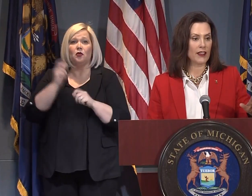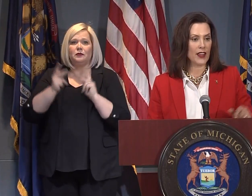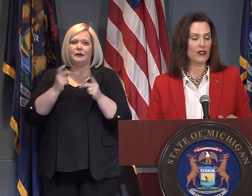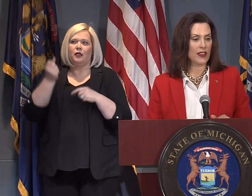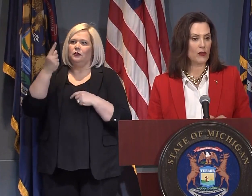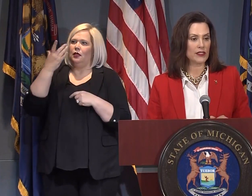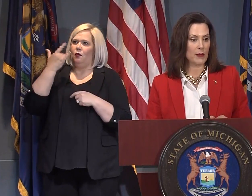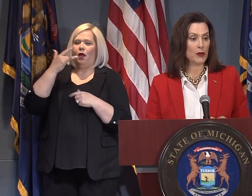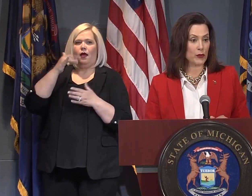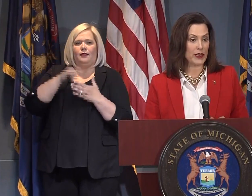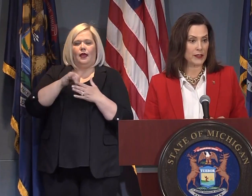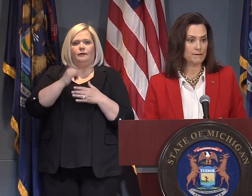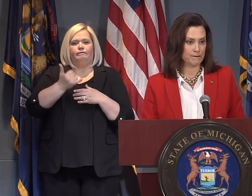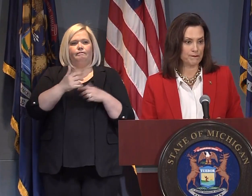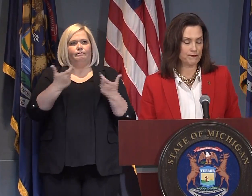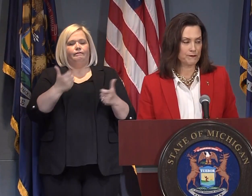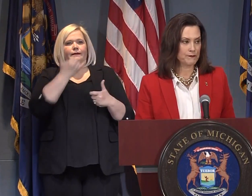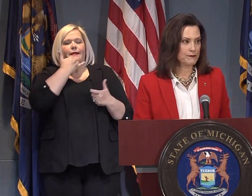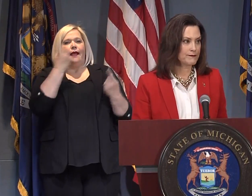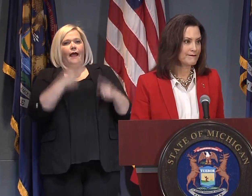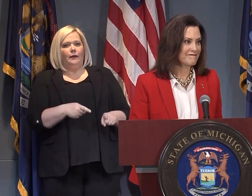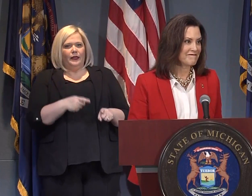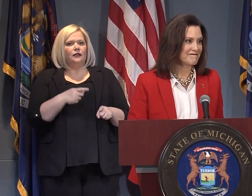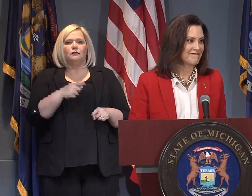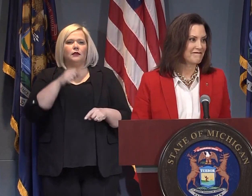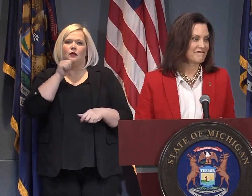flaw, and that will not be repeated.